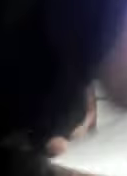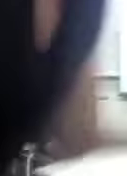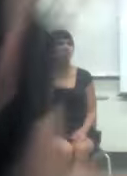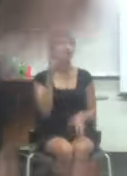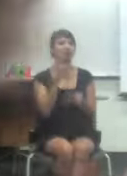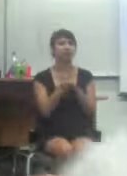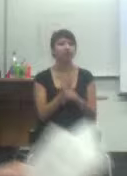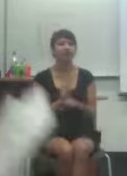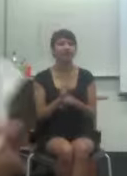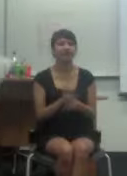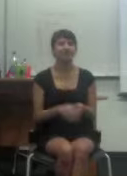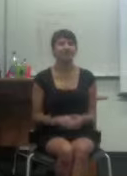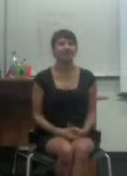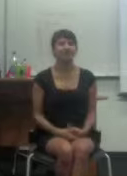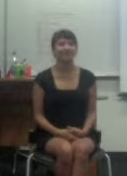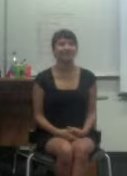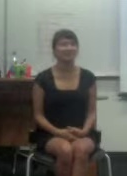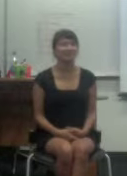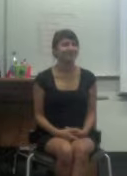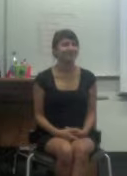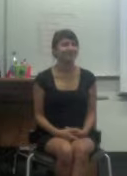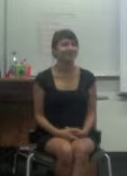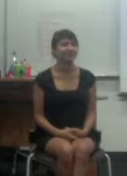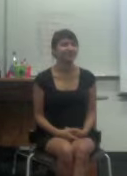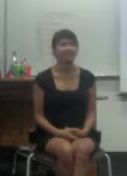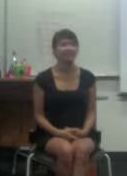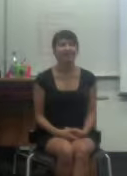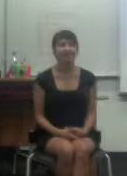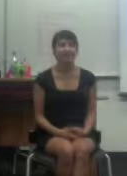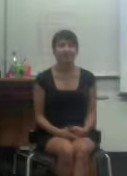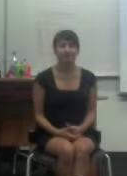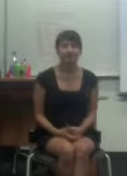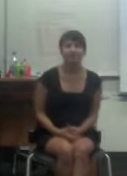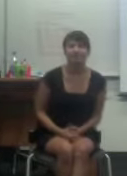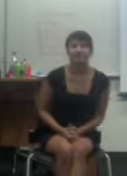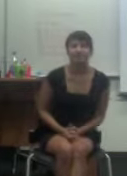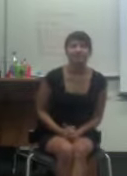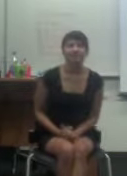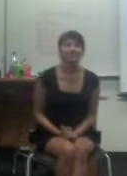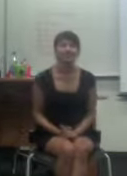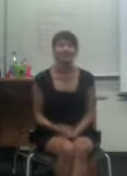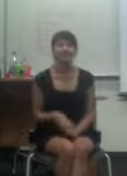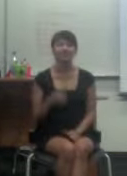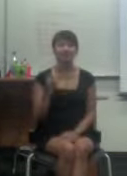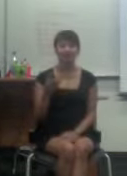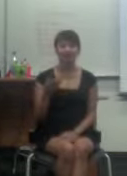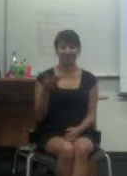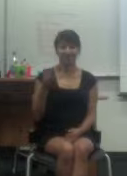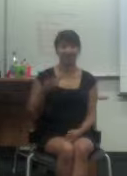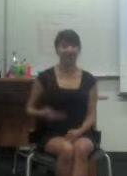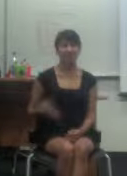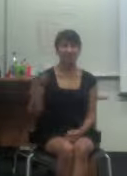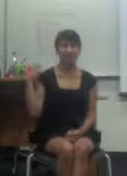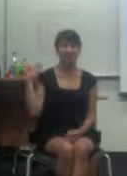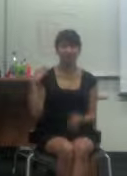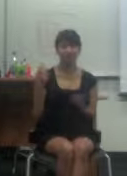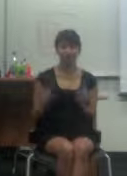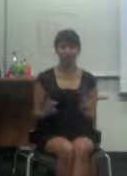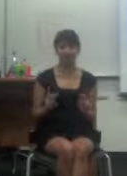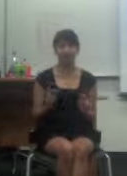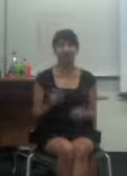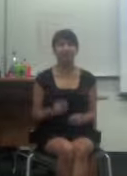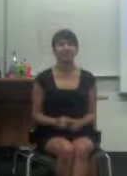good-hearted, okay? All right. So I'm chairperson. Back to 3 minutes on the